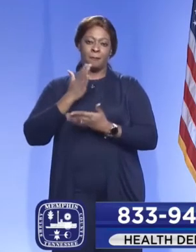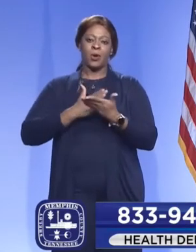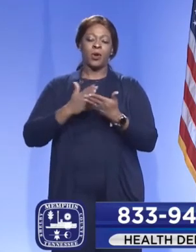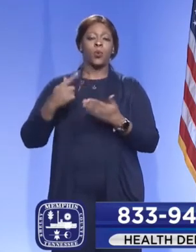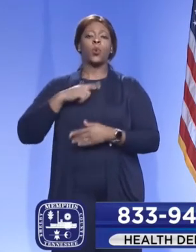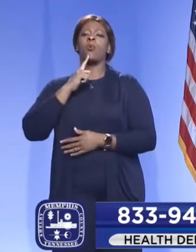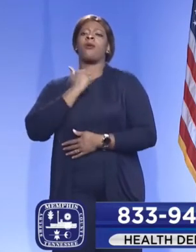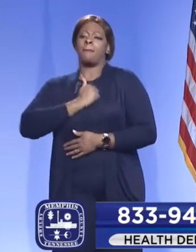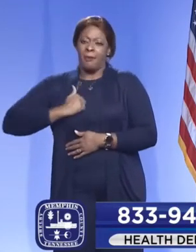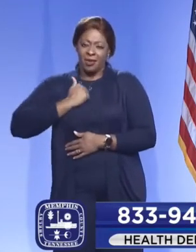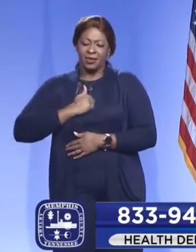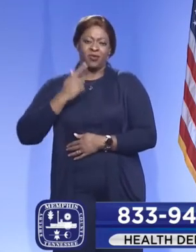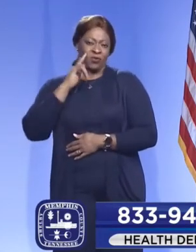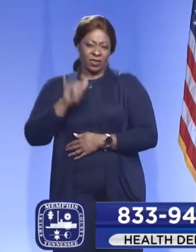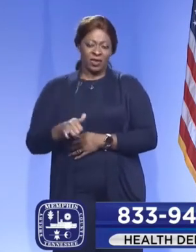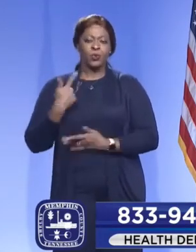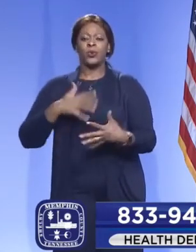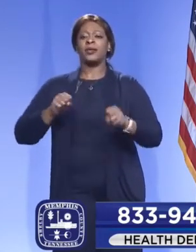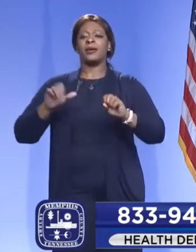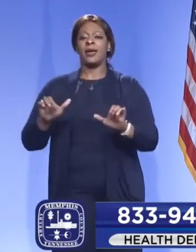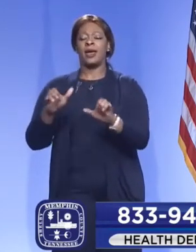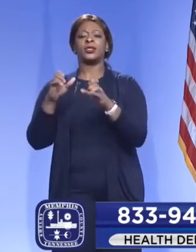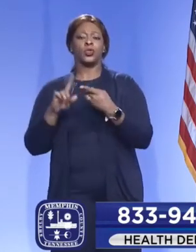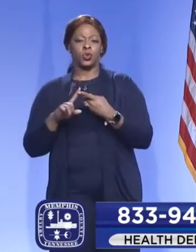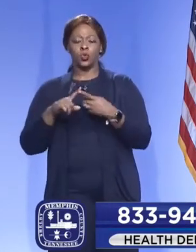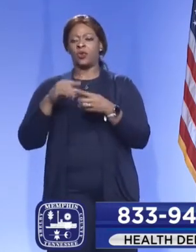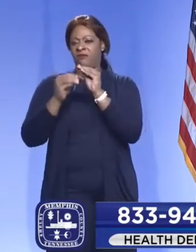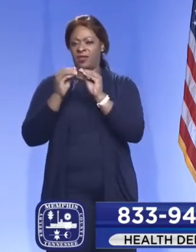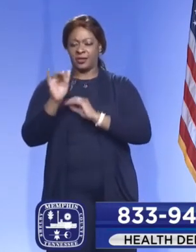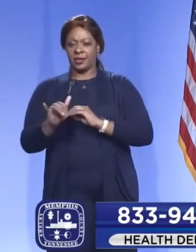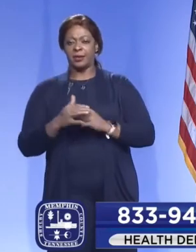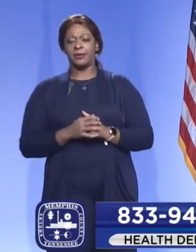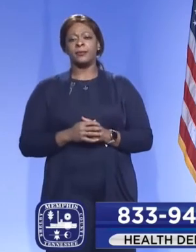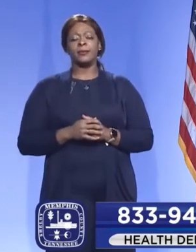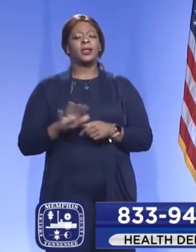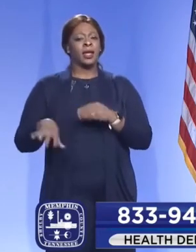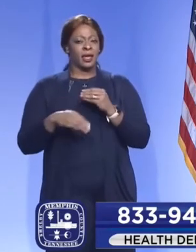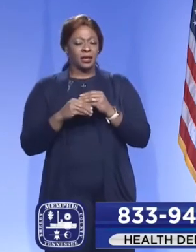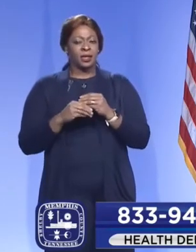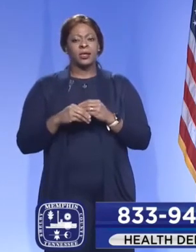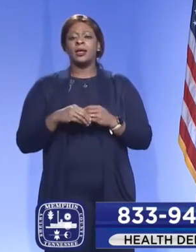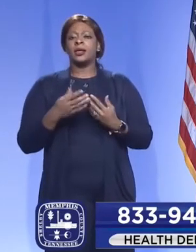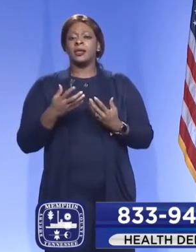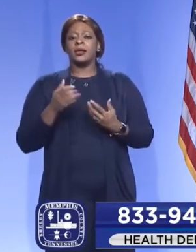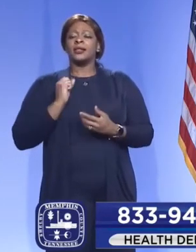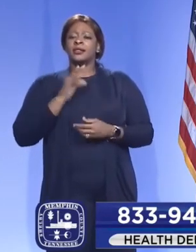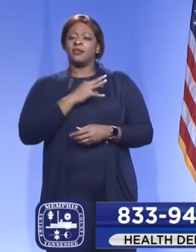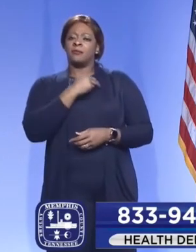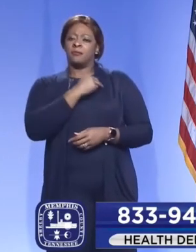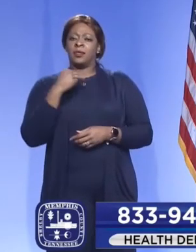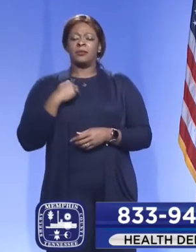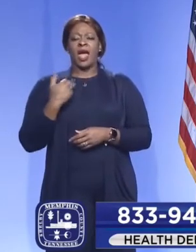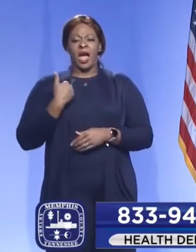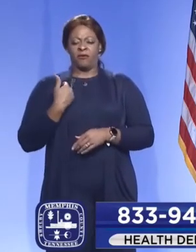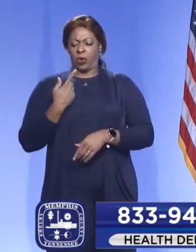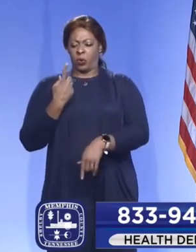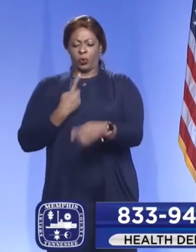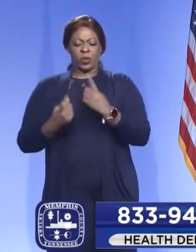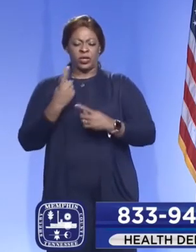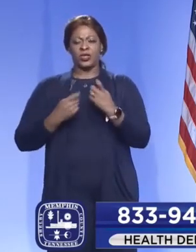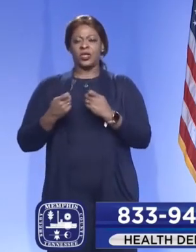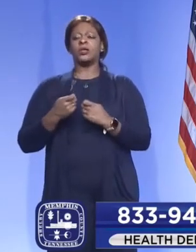that you have to look at the whole context of the case. I did follow up with the family to make sure that they understood that the error